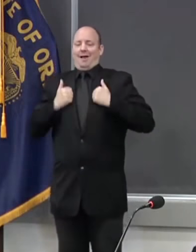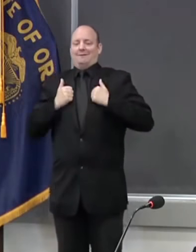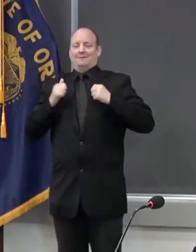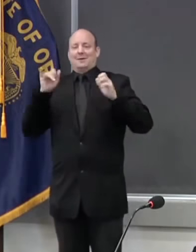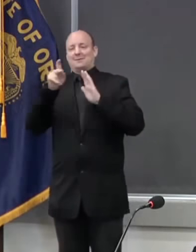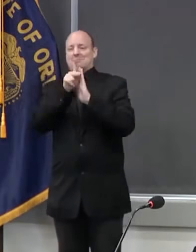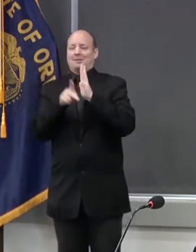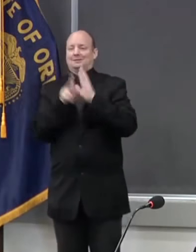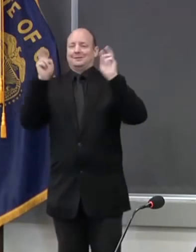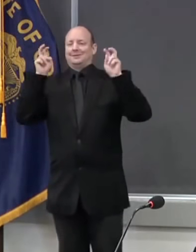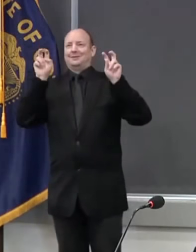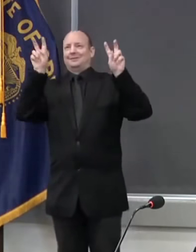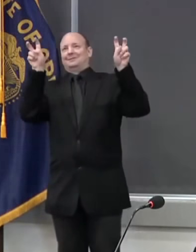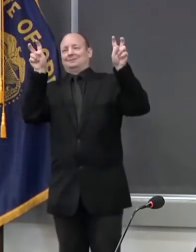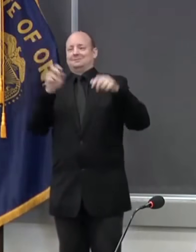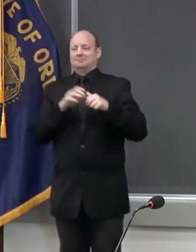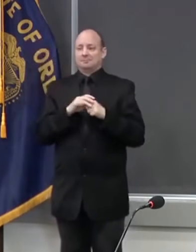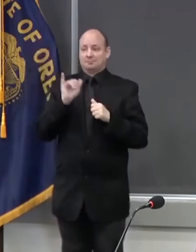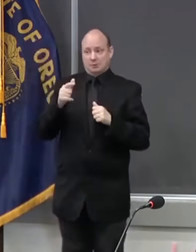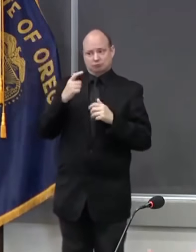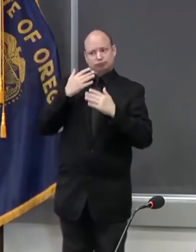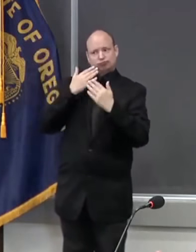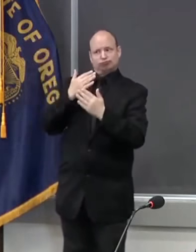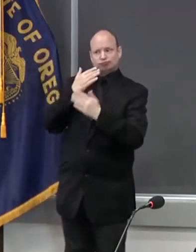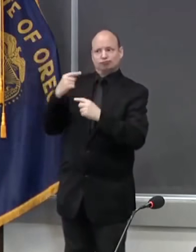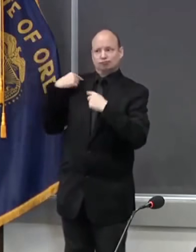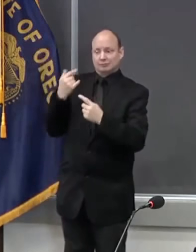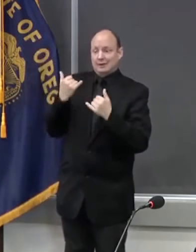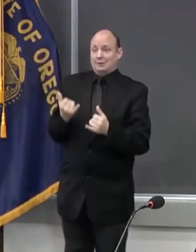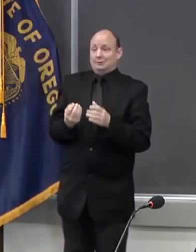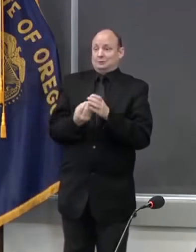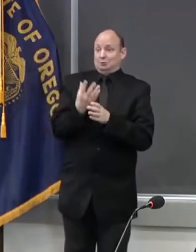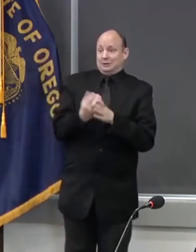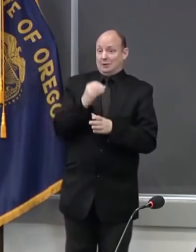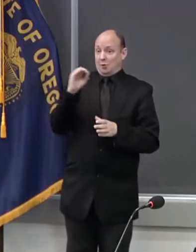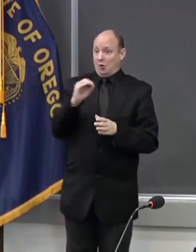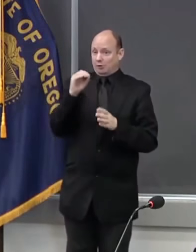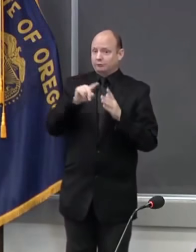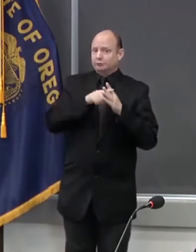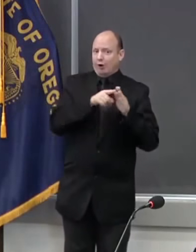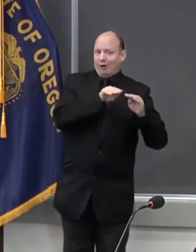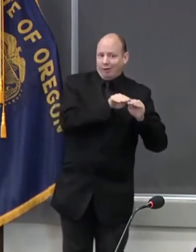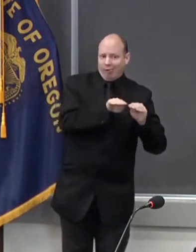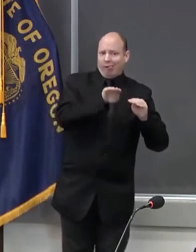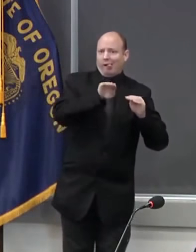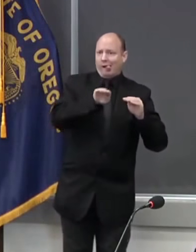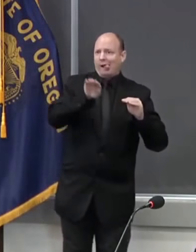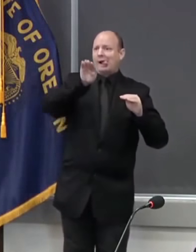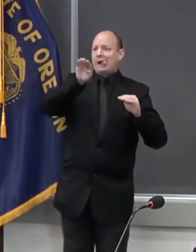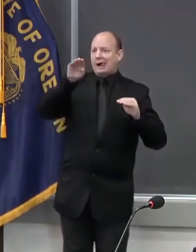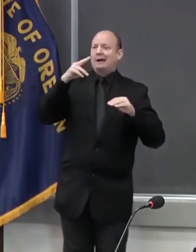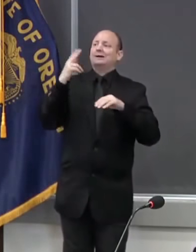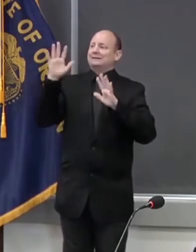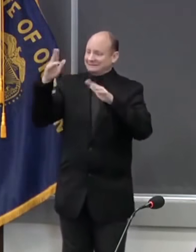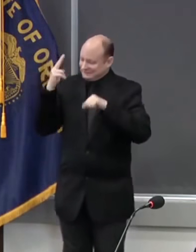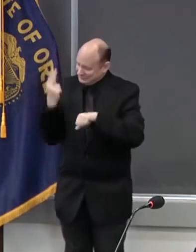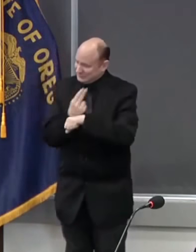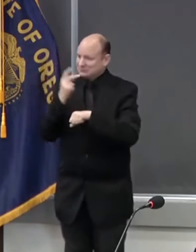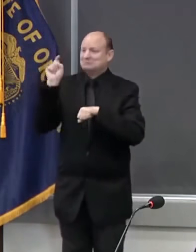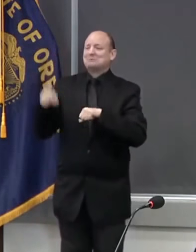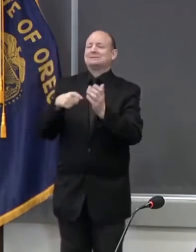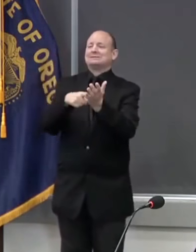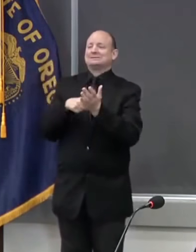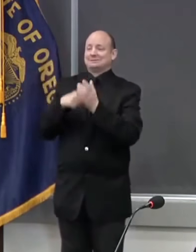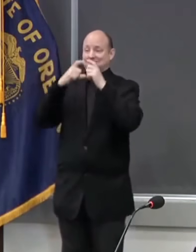And then again in the spring, when Oregonians put on their masks and their face coverings to slow another spike